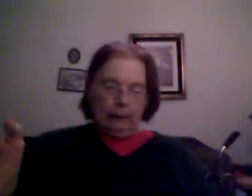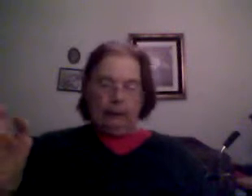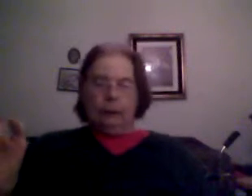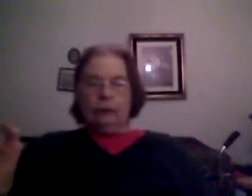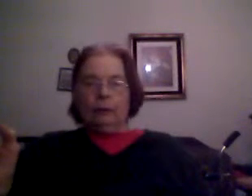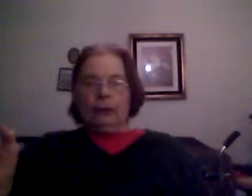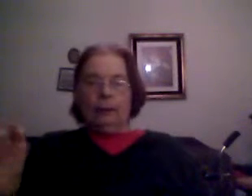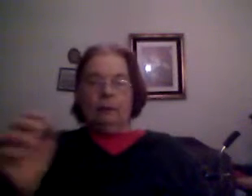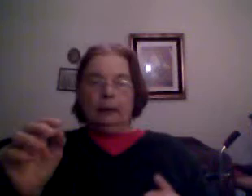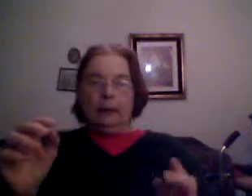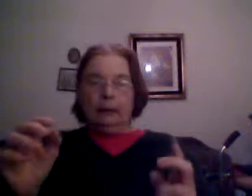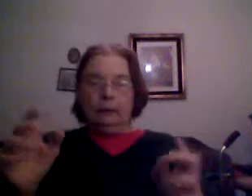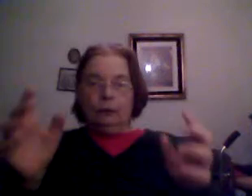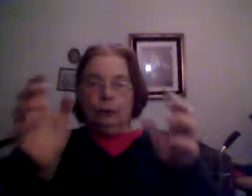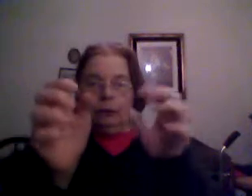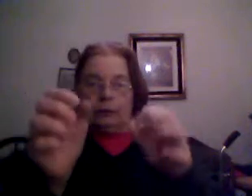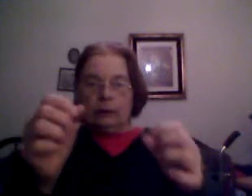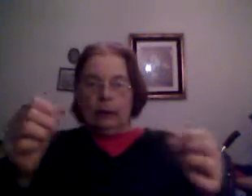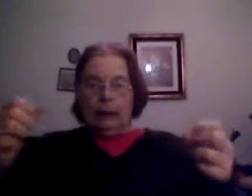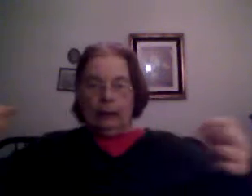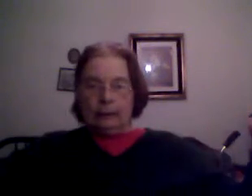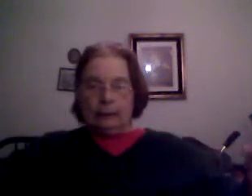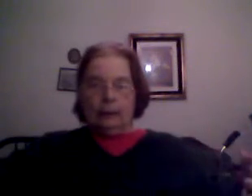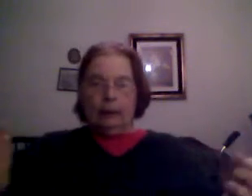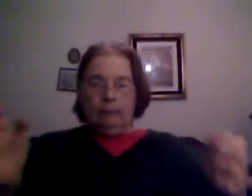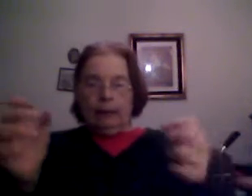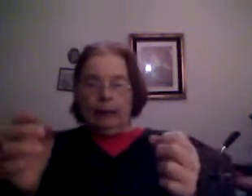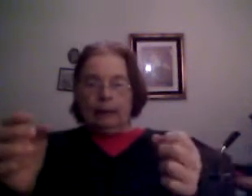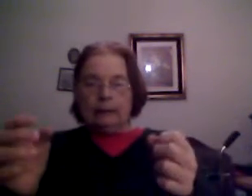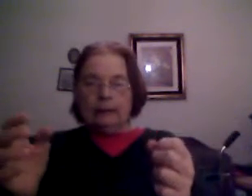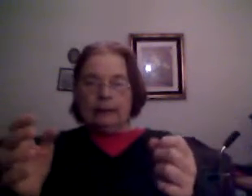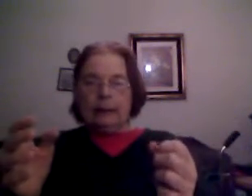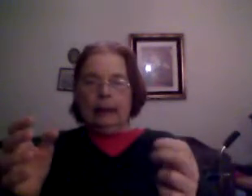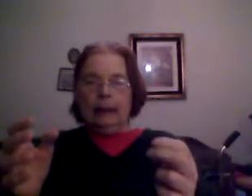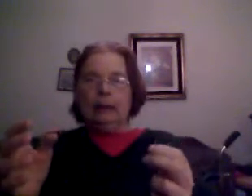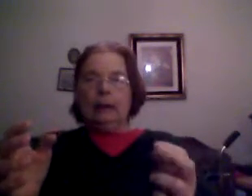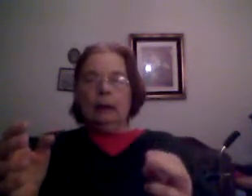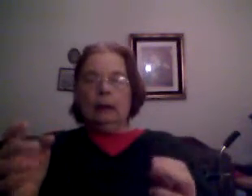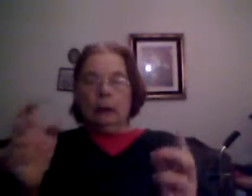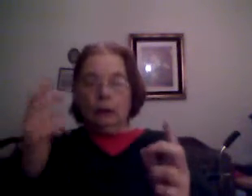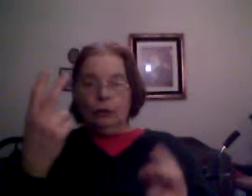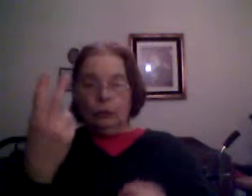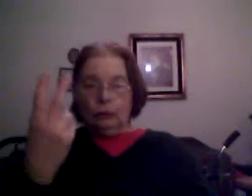Then describe the kind of doors it has. If it's a